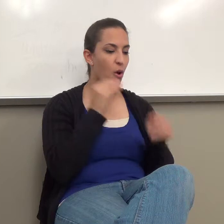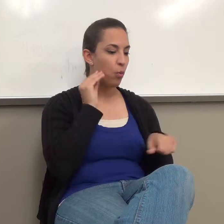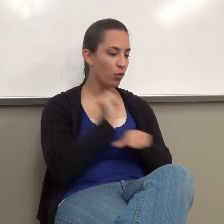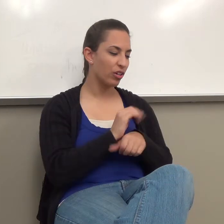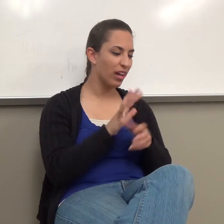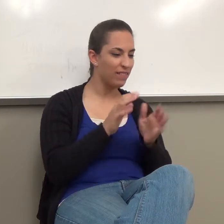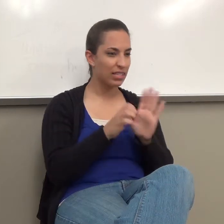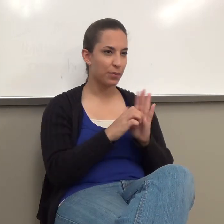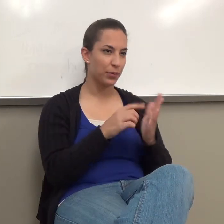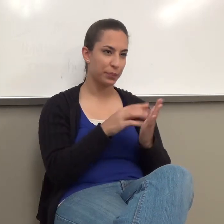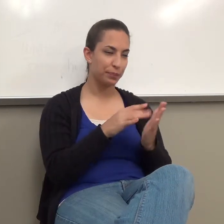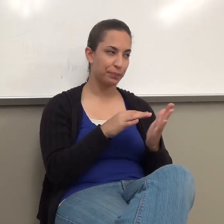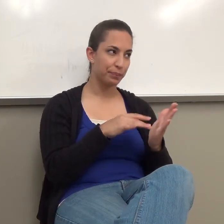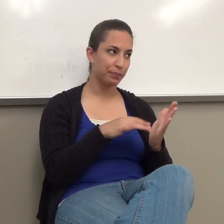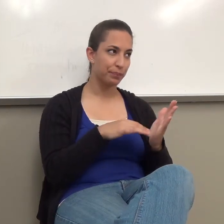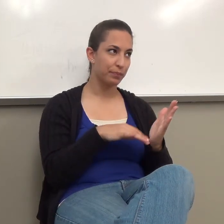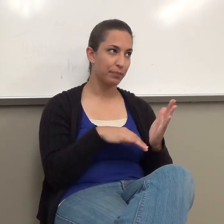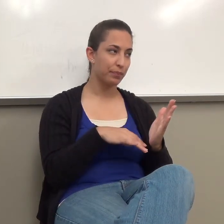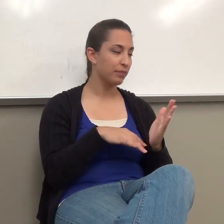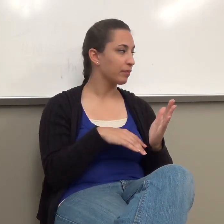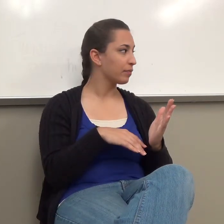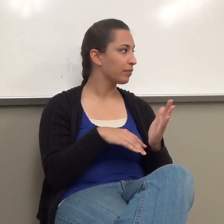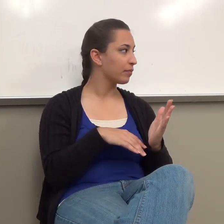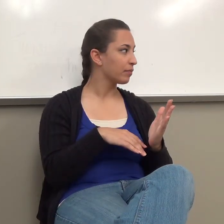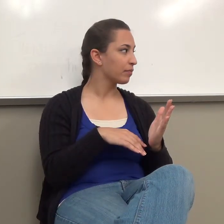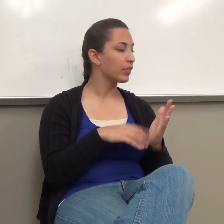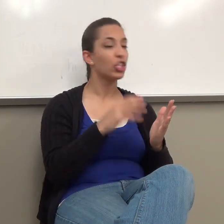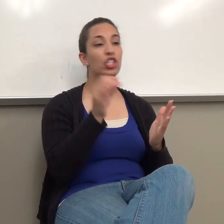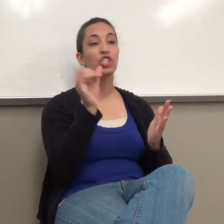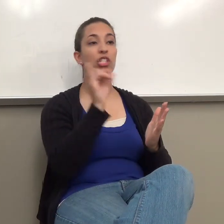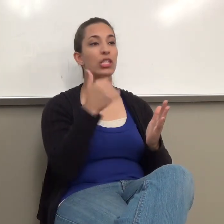on here, is, so just like we were doing here,